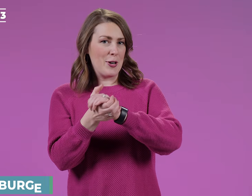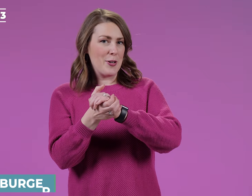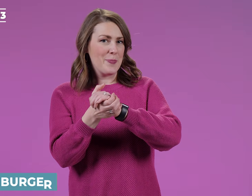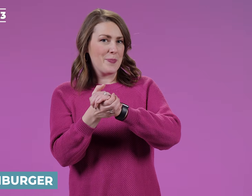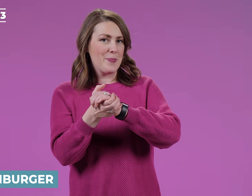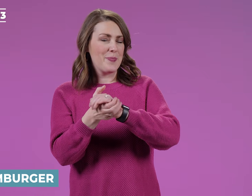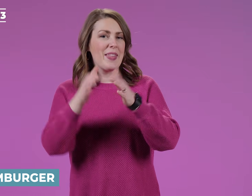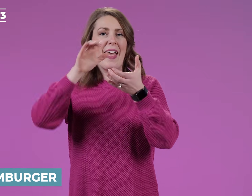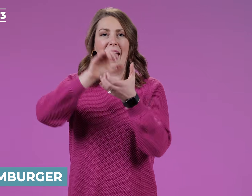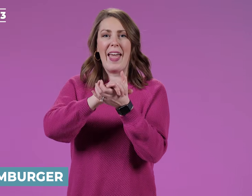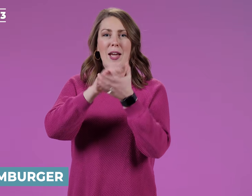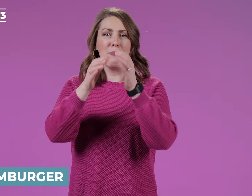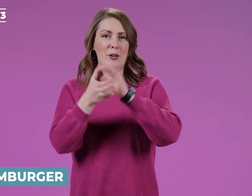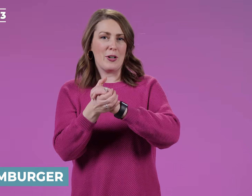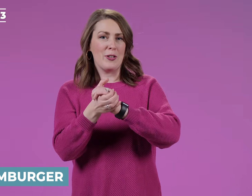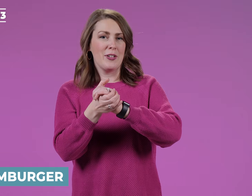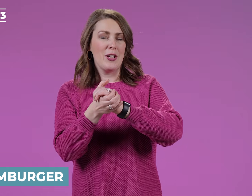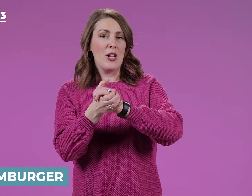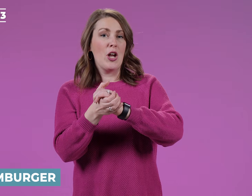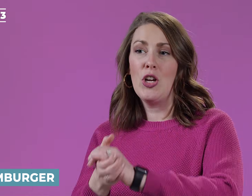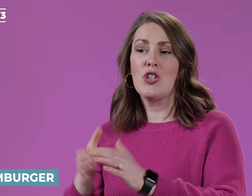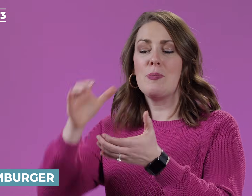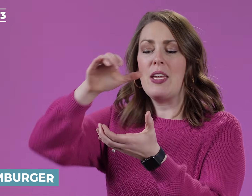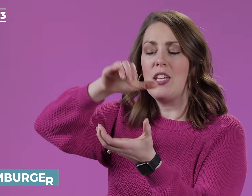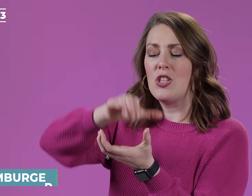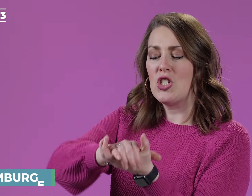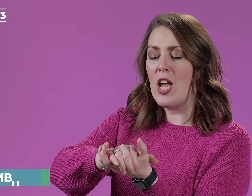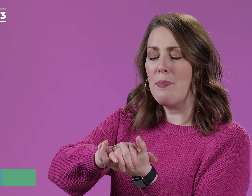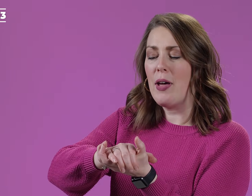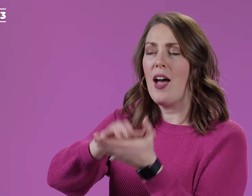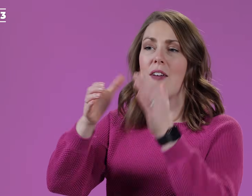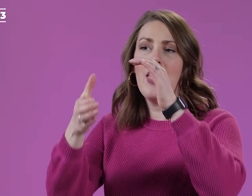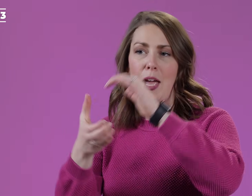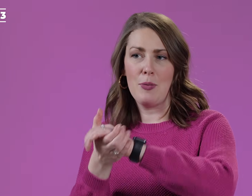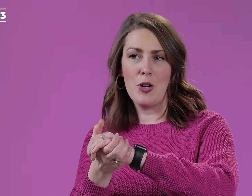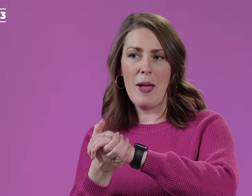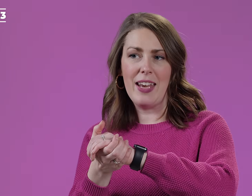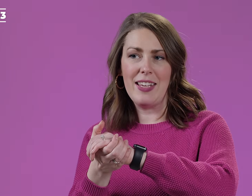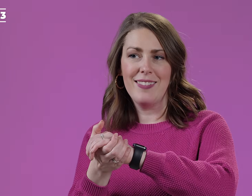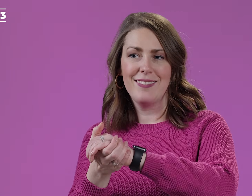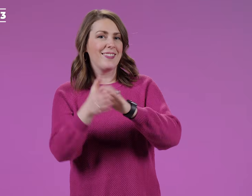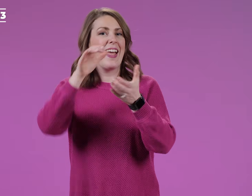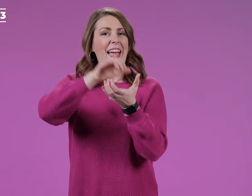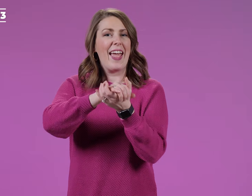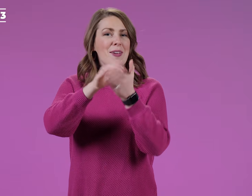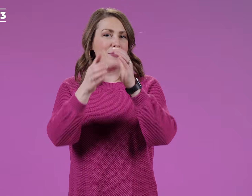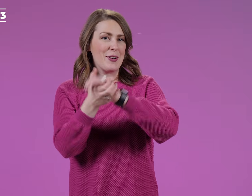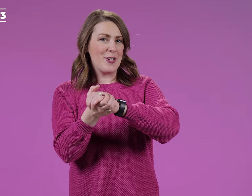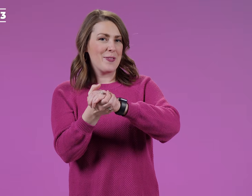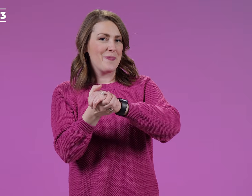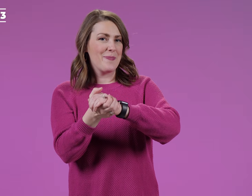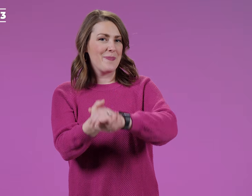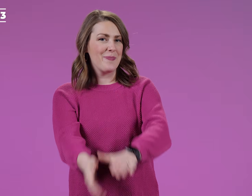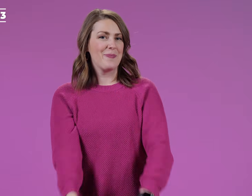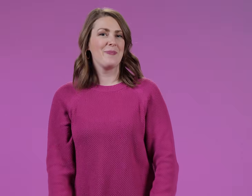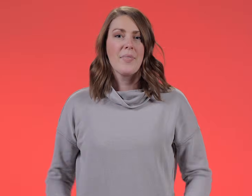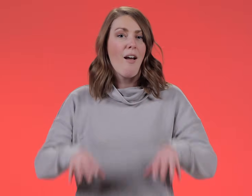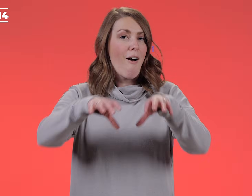Hamburger. Hamburger. You're just making the shape of the hamburger patty. Hamburger.